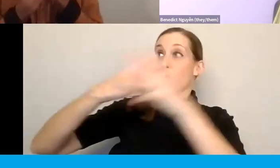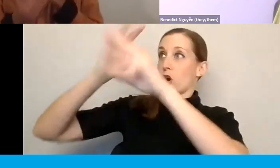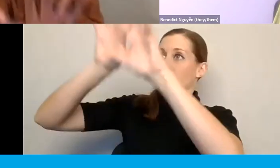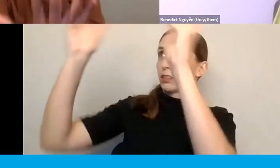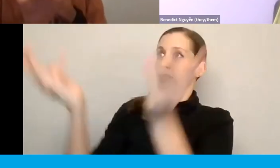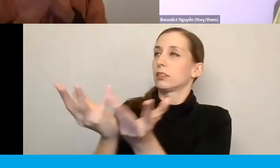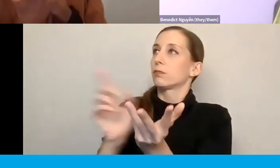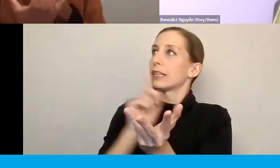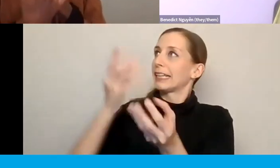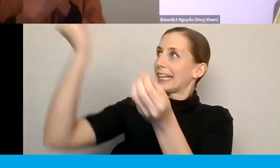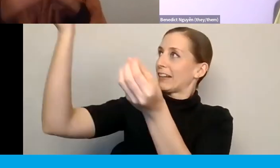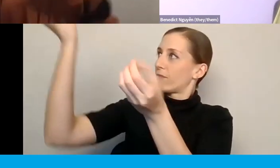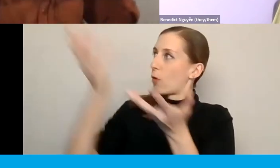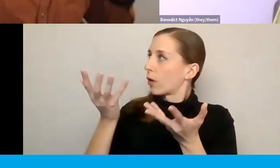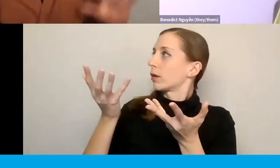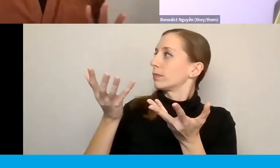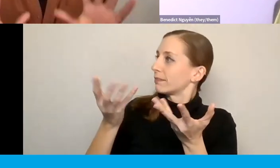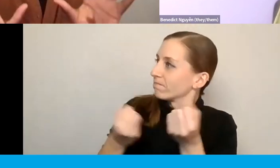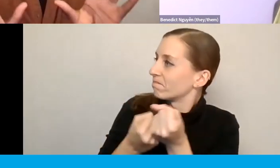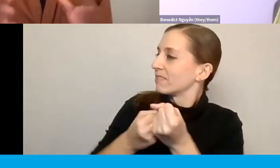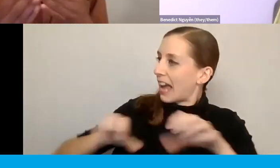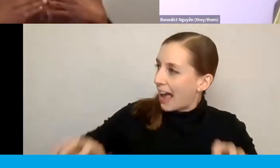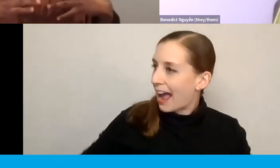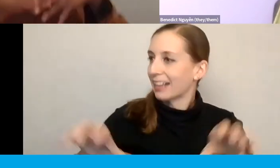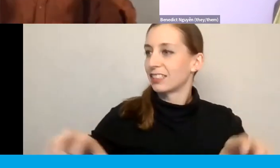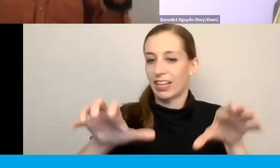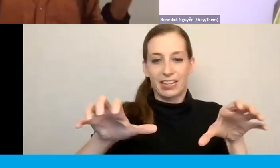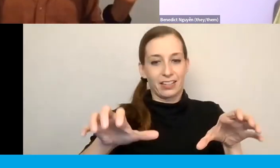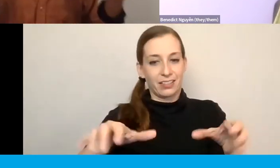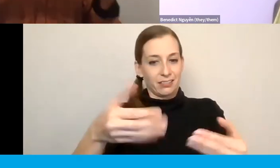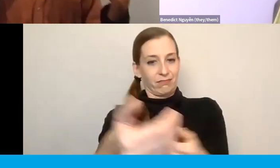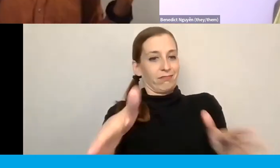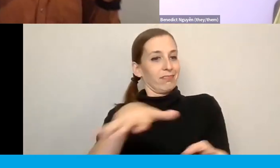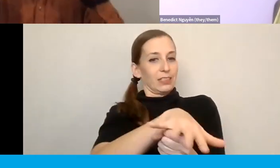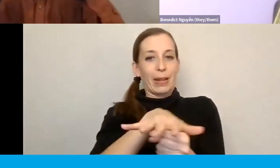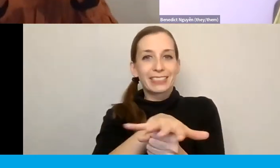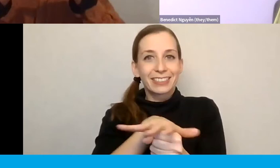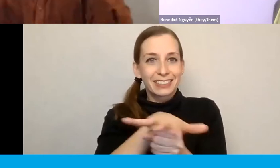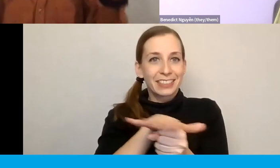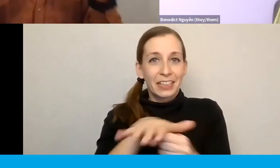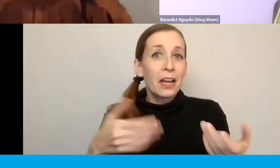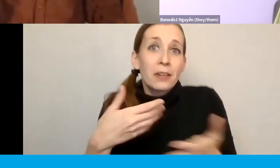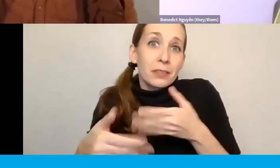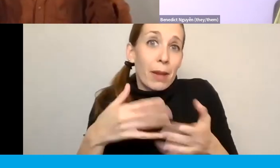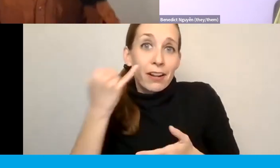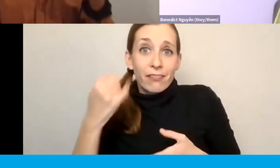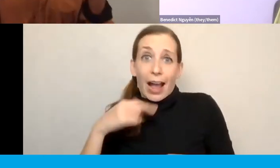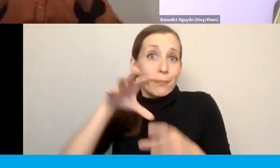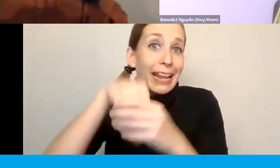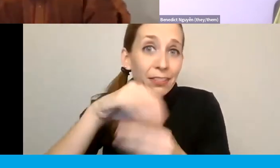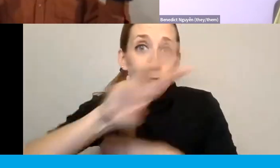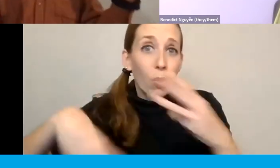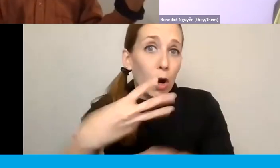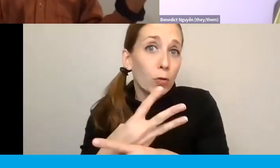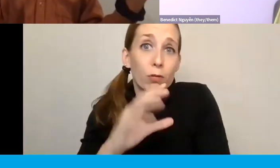this space, right? Whether or not I'm a part of the world or I'm peripheral and I'm kind of like have this outsider's perspective,